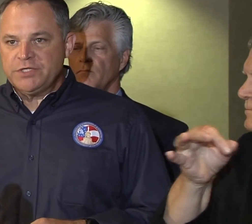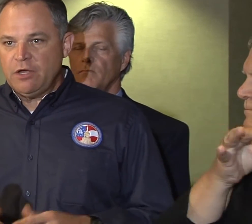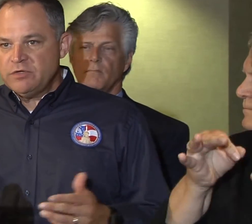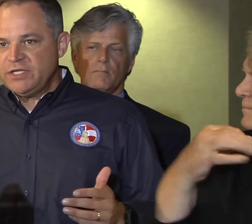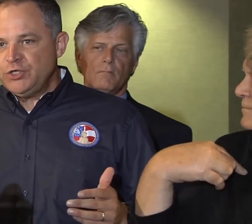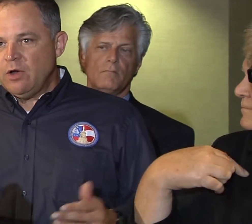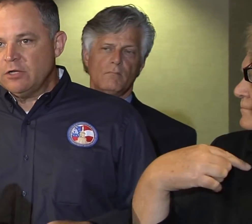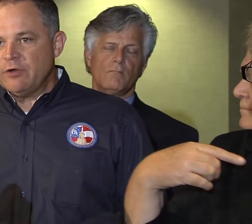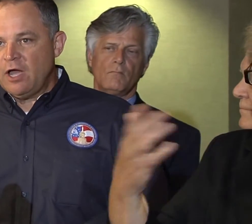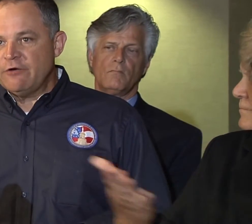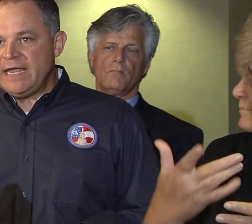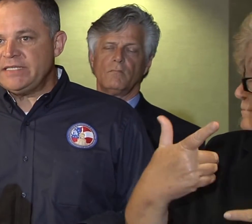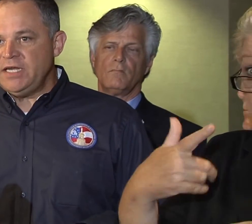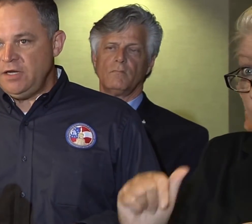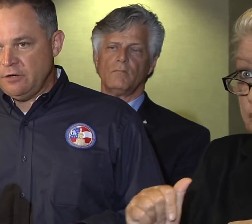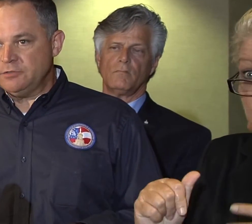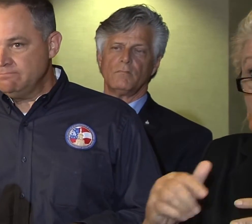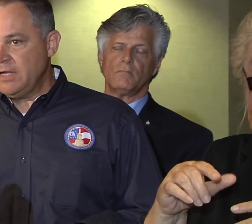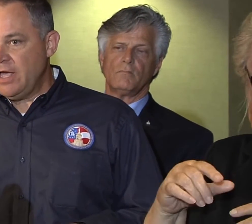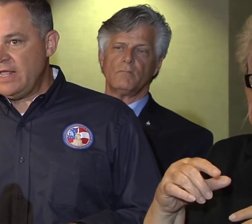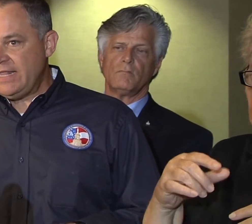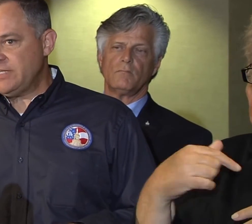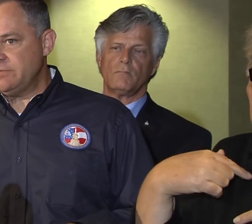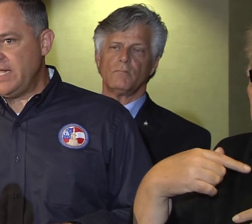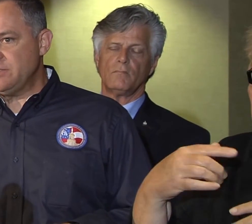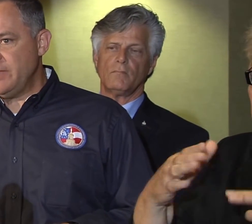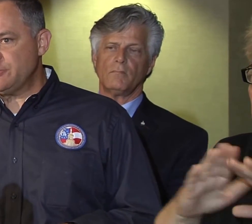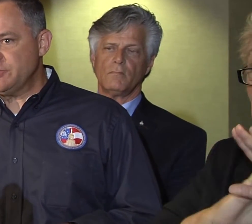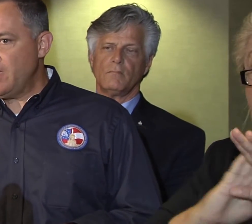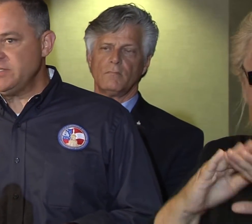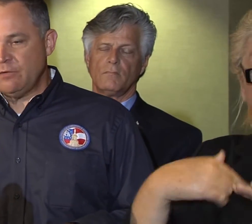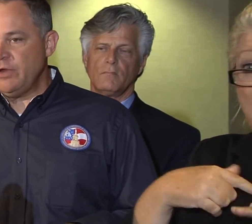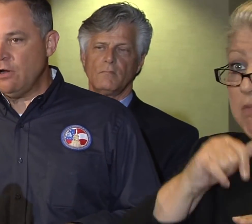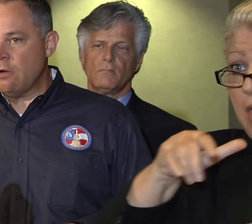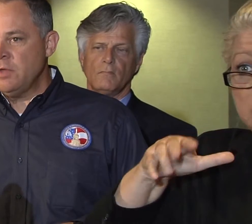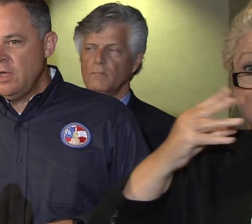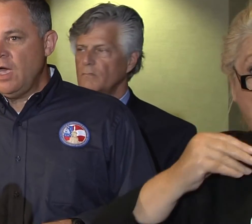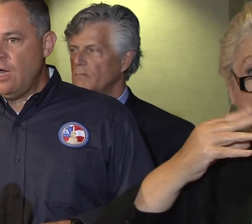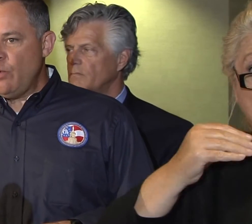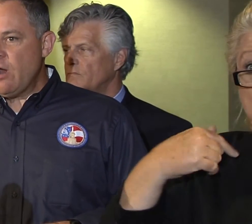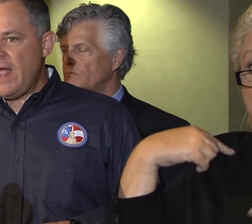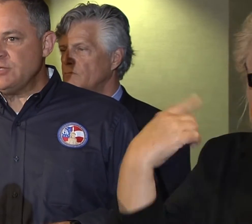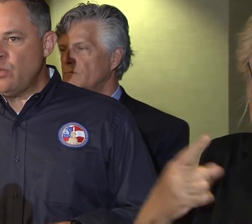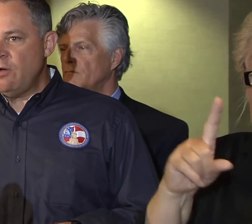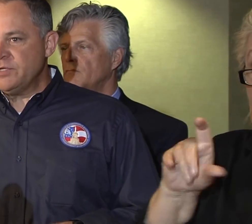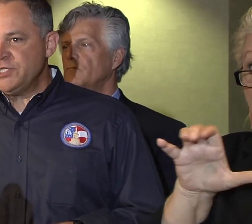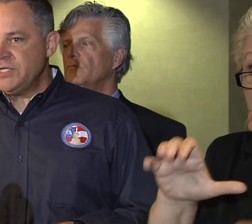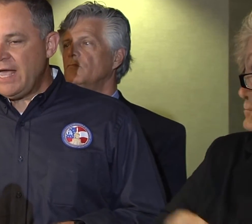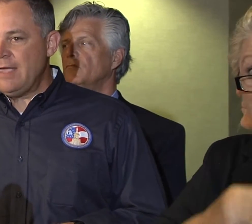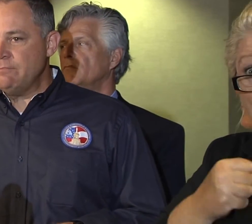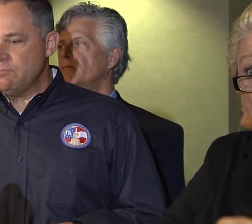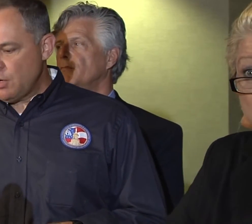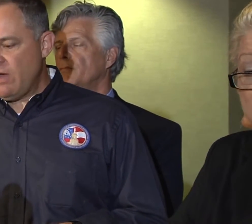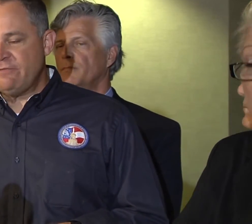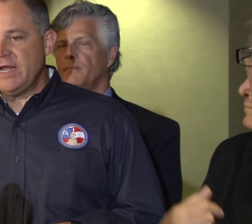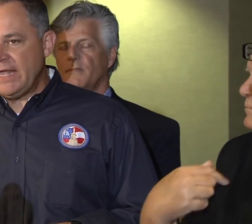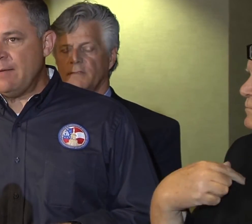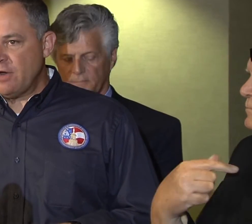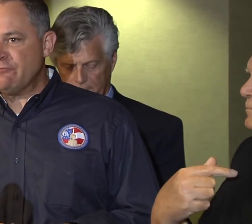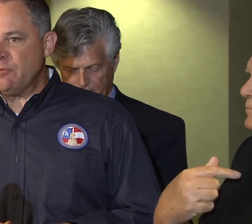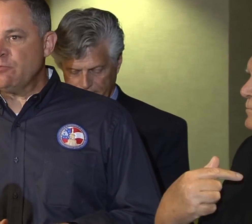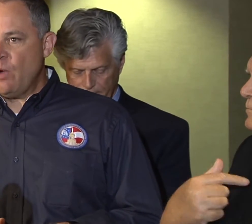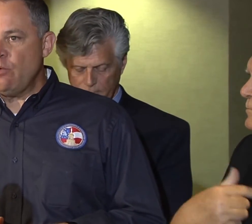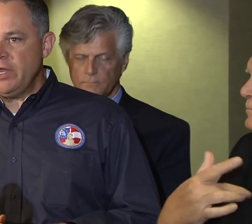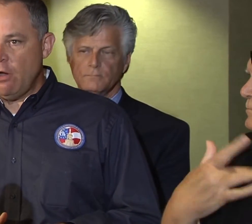on the Georgia coast, as you all know, in 118 years. That's the best response, and we are as well positioned.